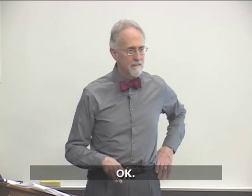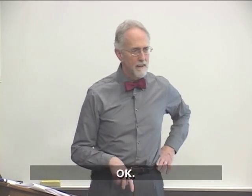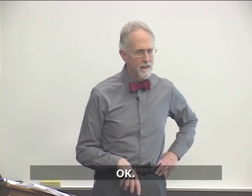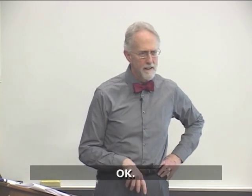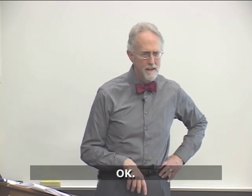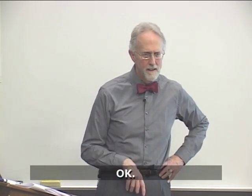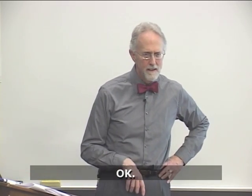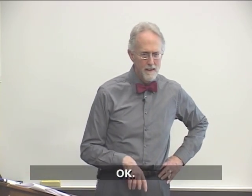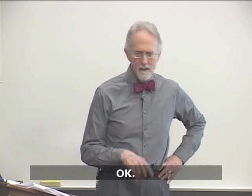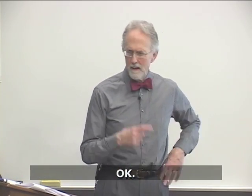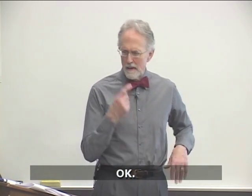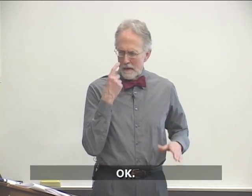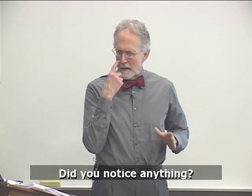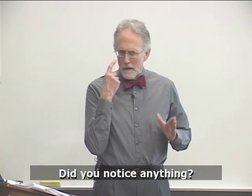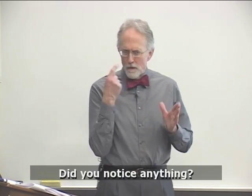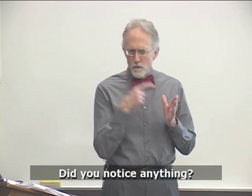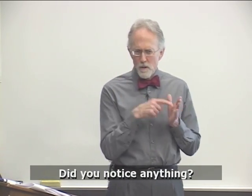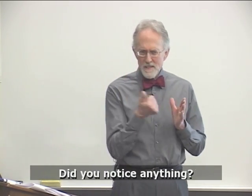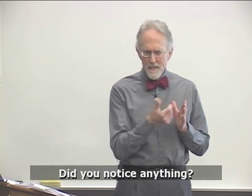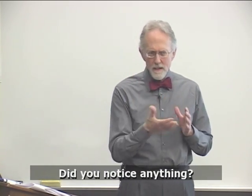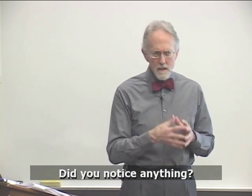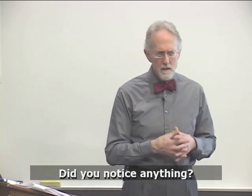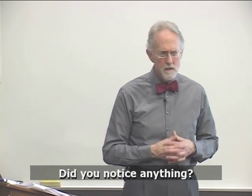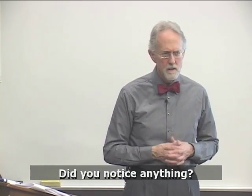Okay. Did you notice anything?